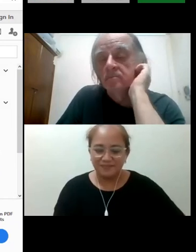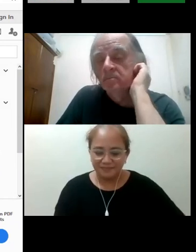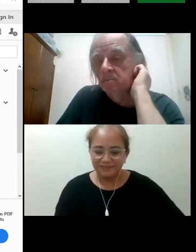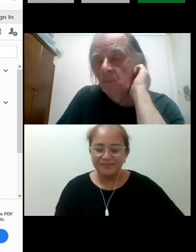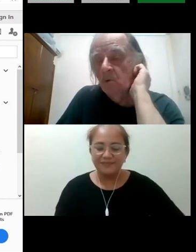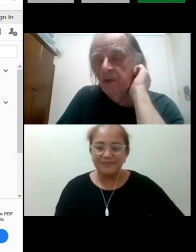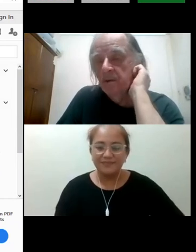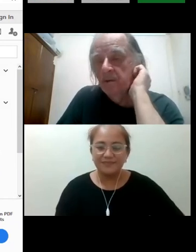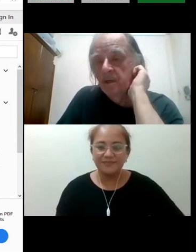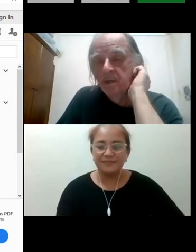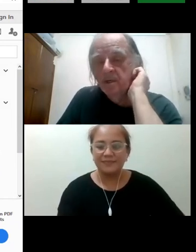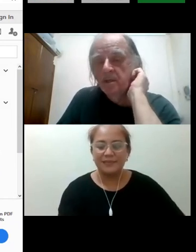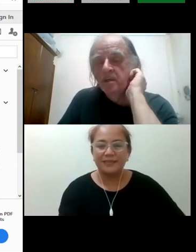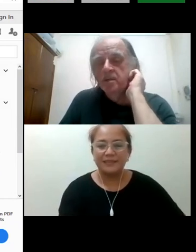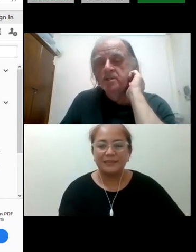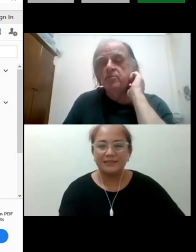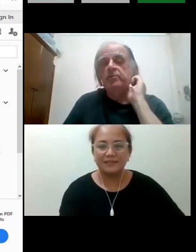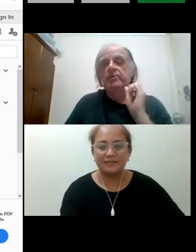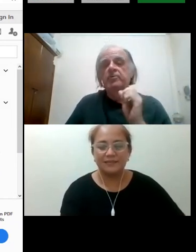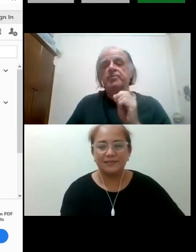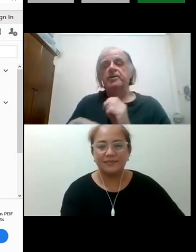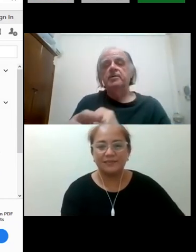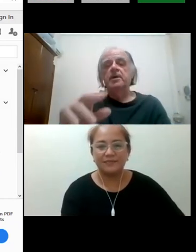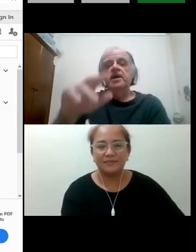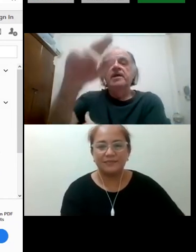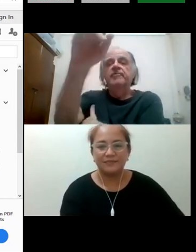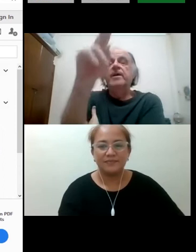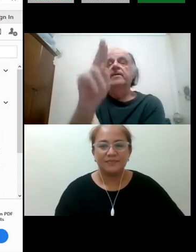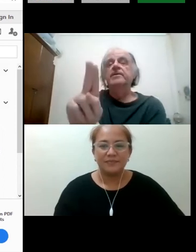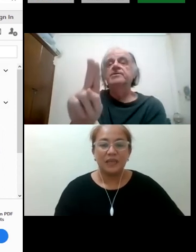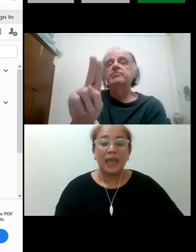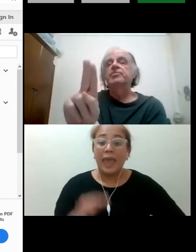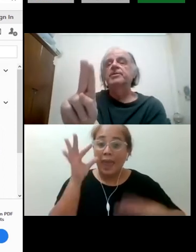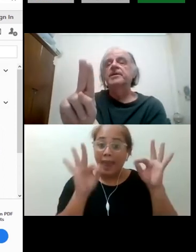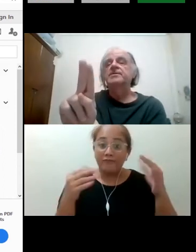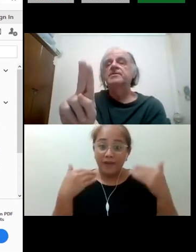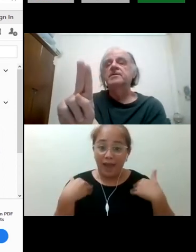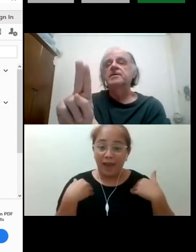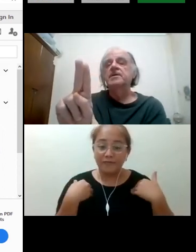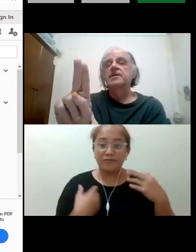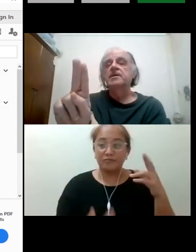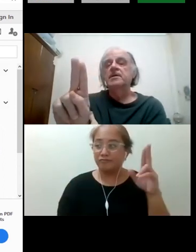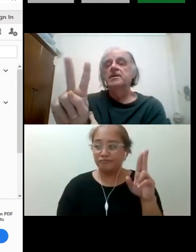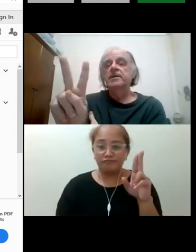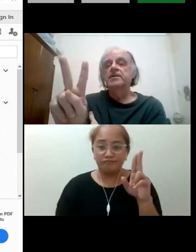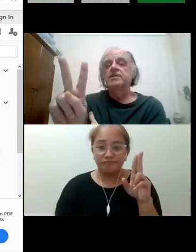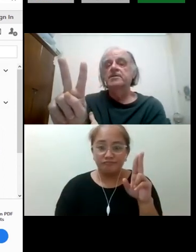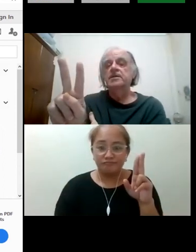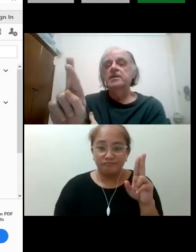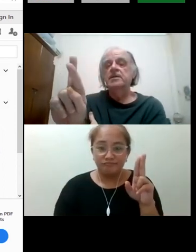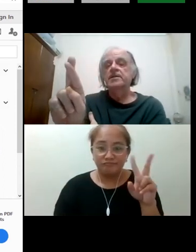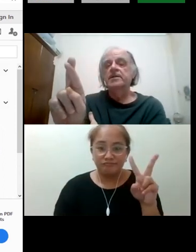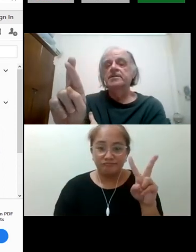Okay. Okay. So we would put, if you had these, you would put this,